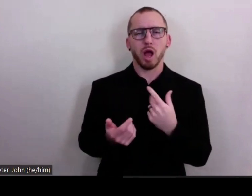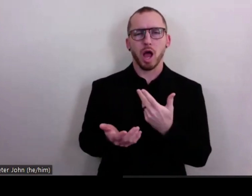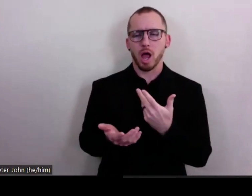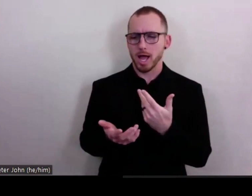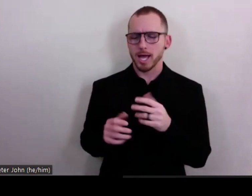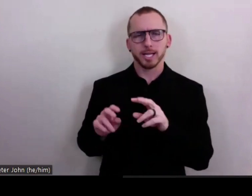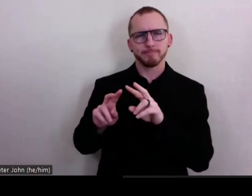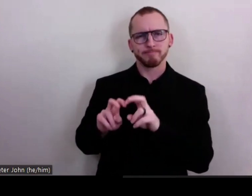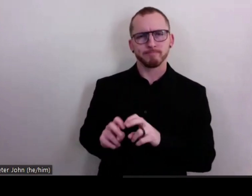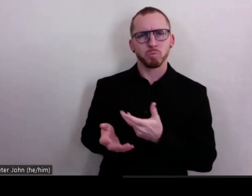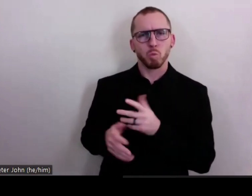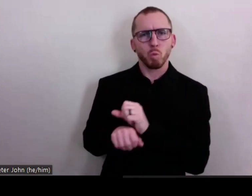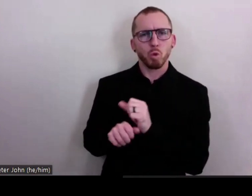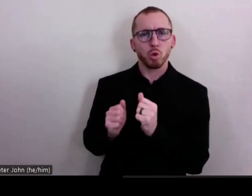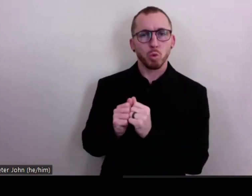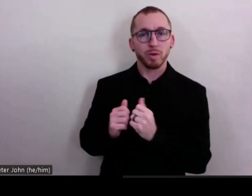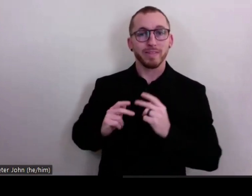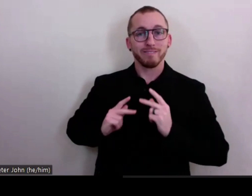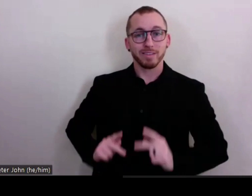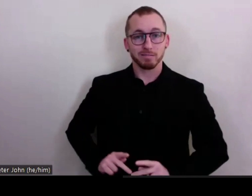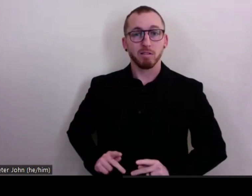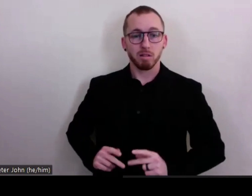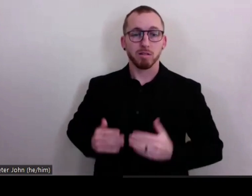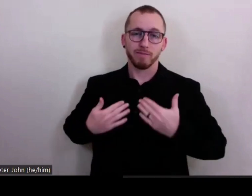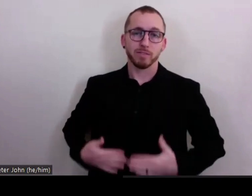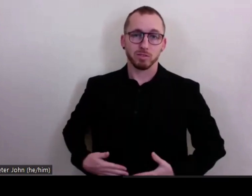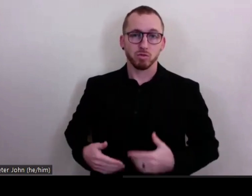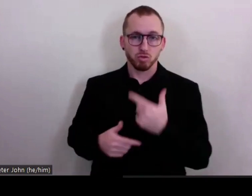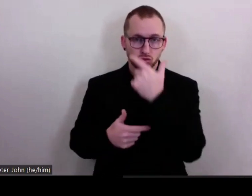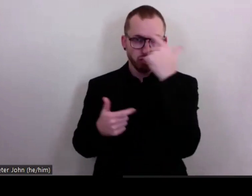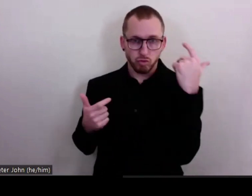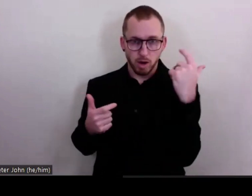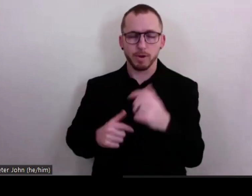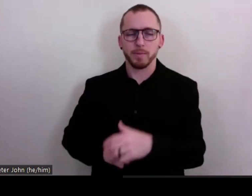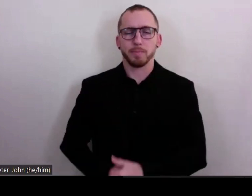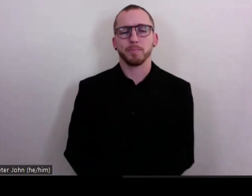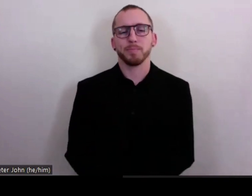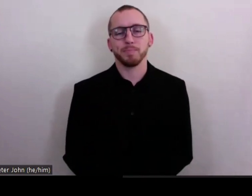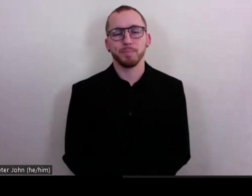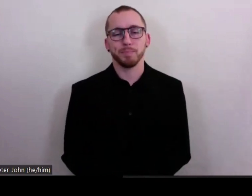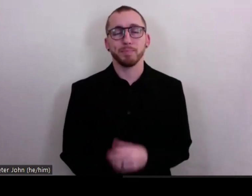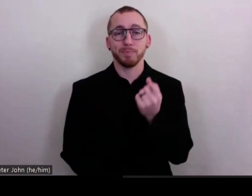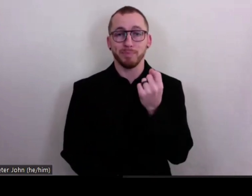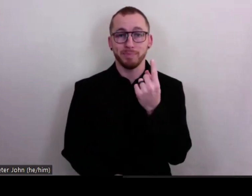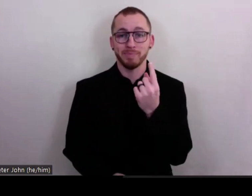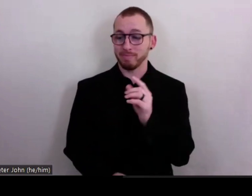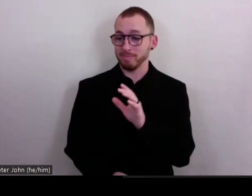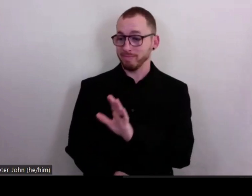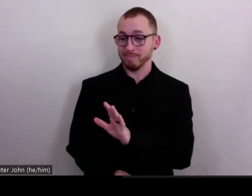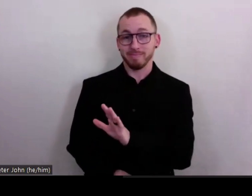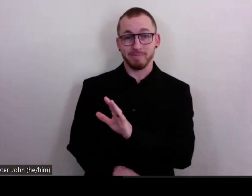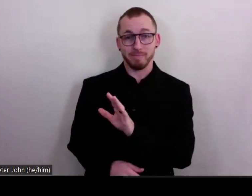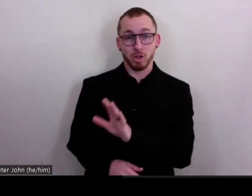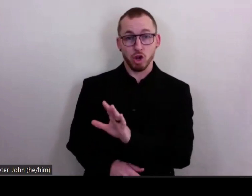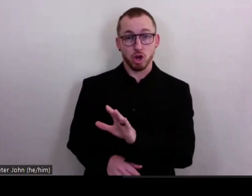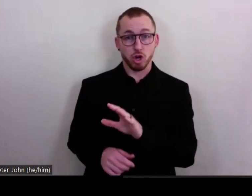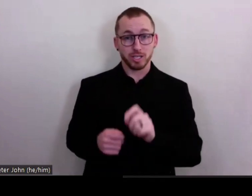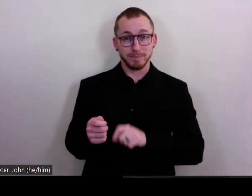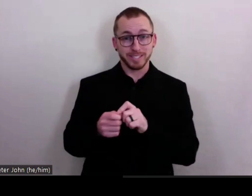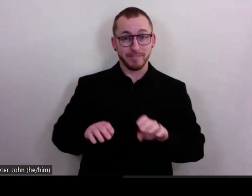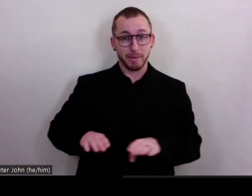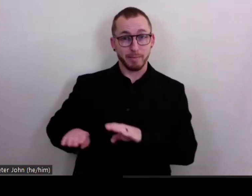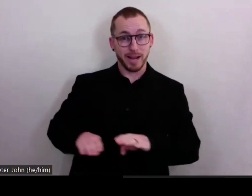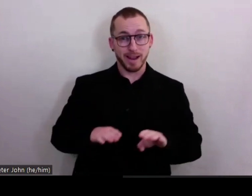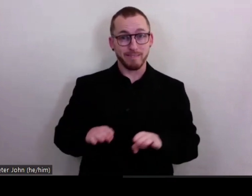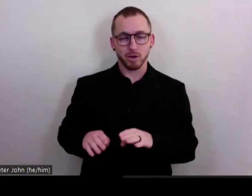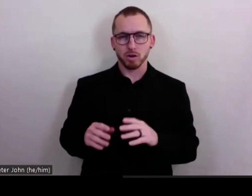trauma. And those are where there was a defensive action, if you will, that couldn't have been met because, you